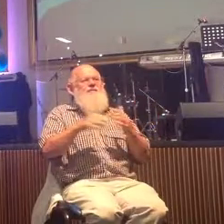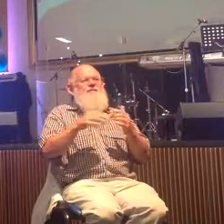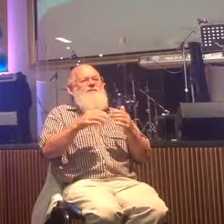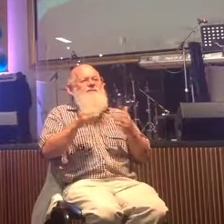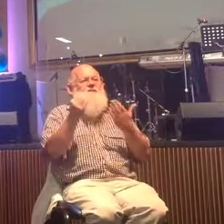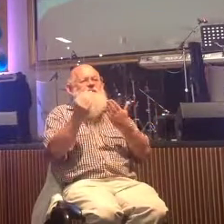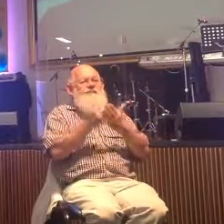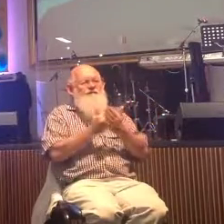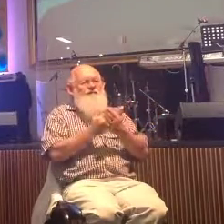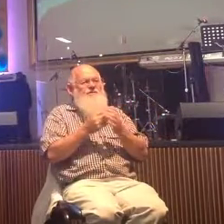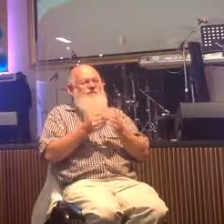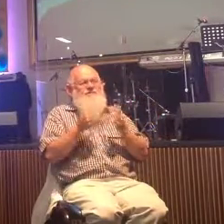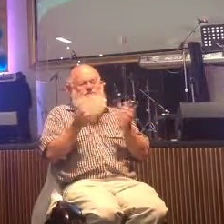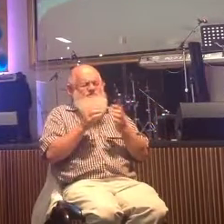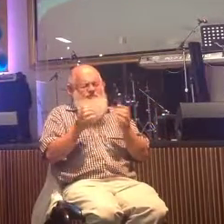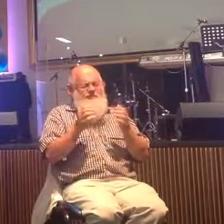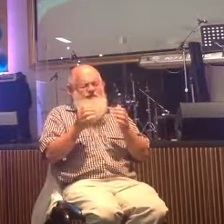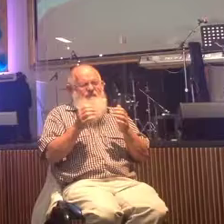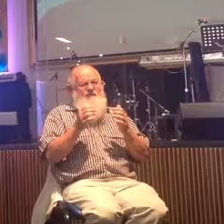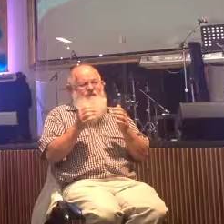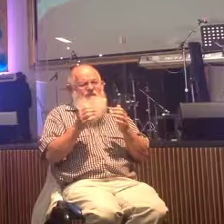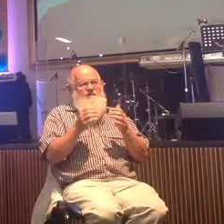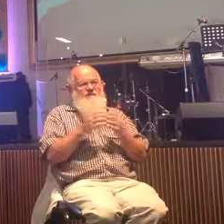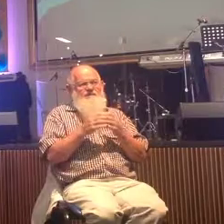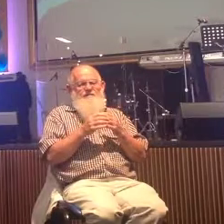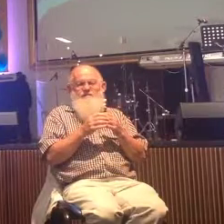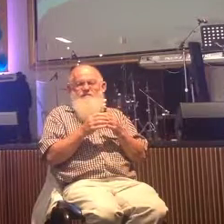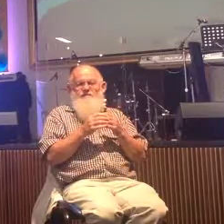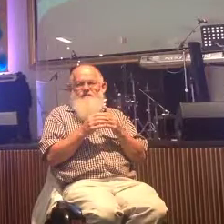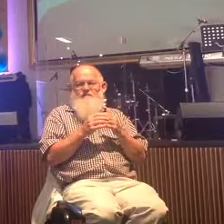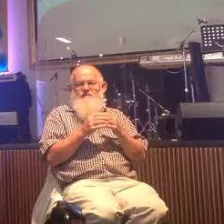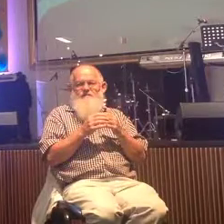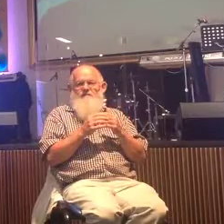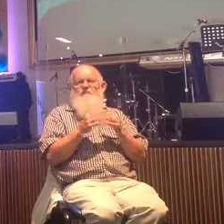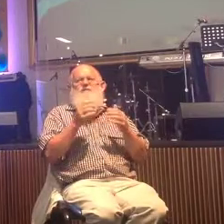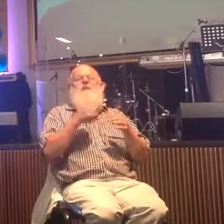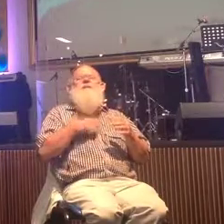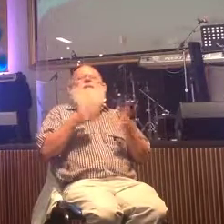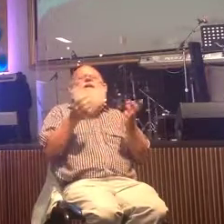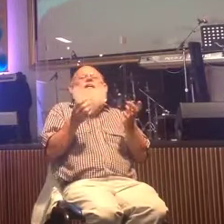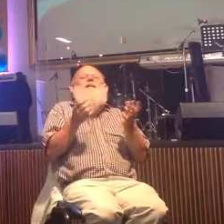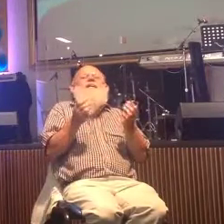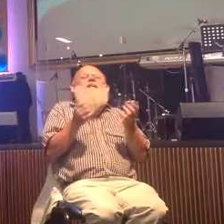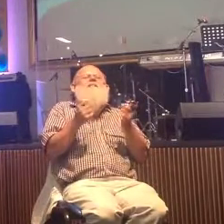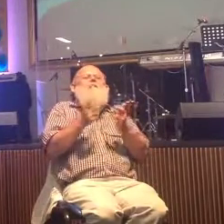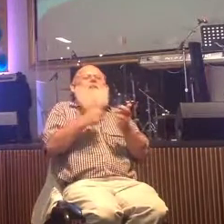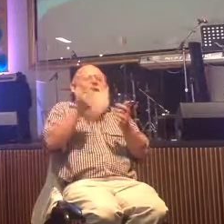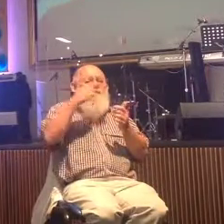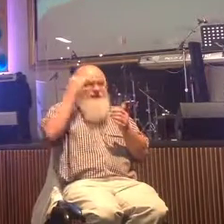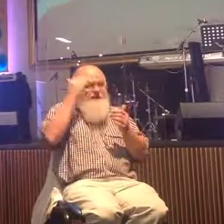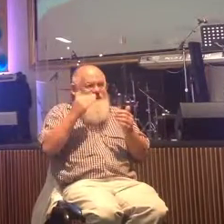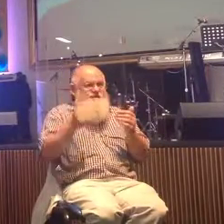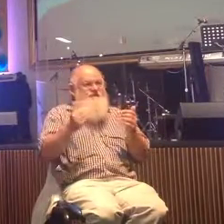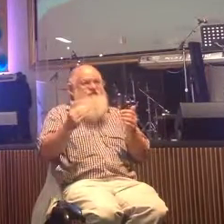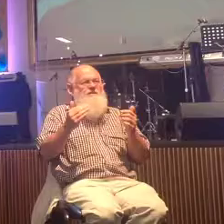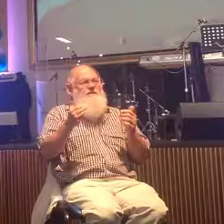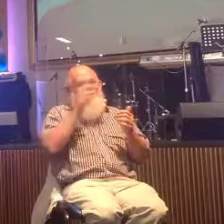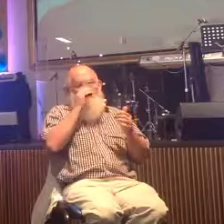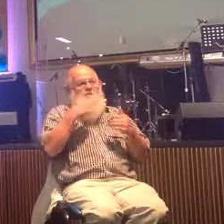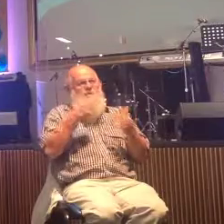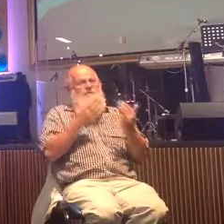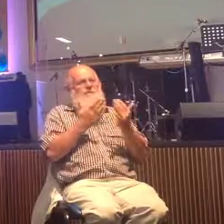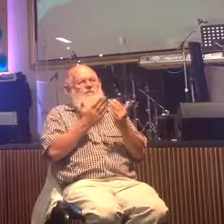countries because they don't have the safety and the luxury and the blessing that we have in this country. See, I can go